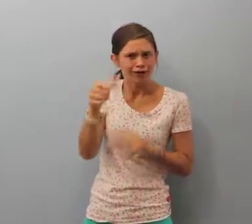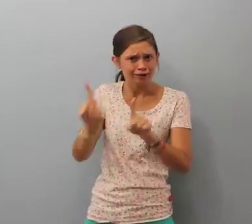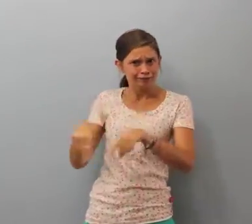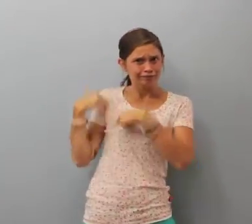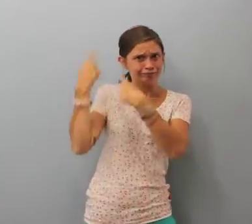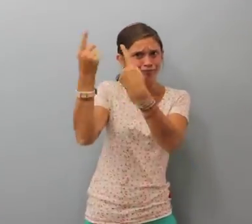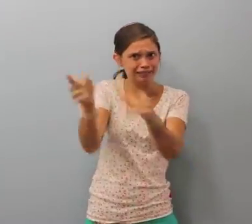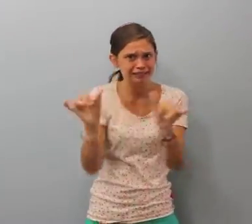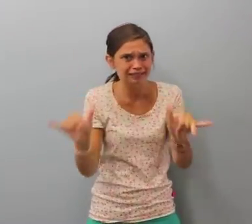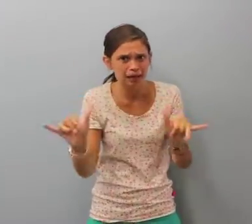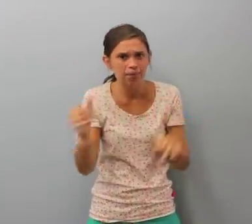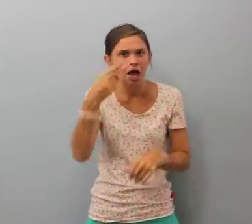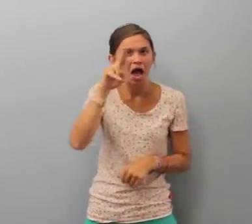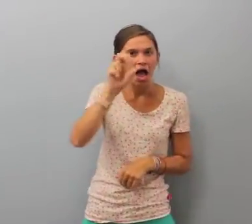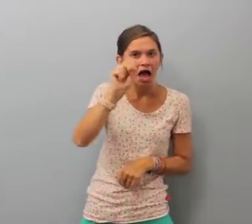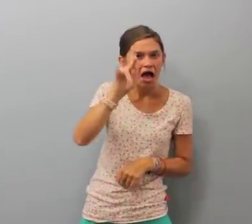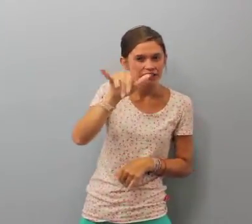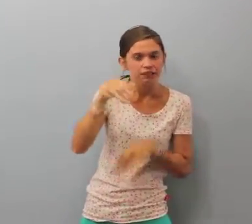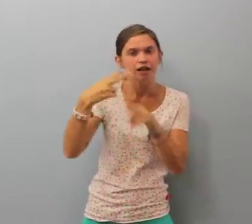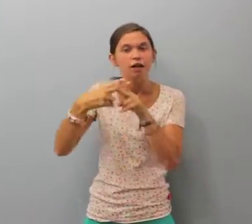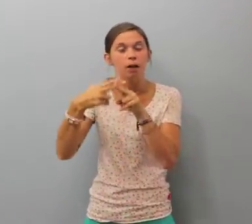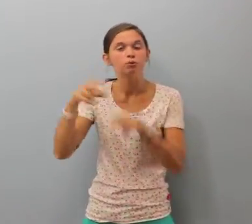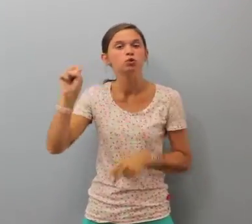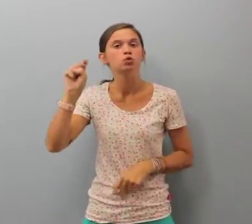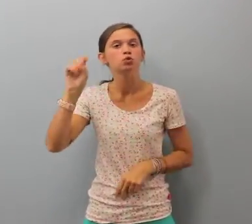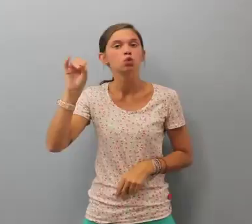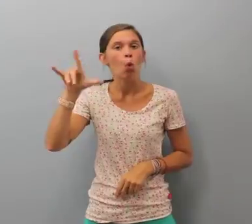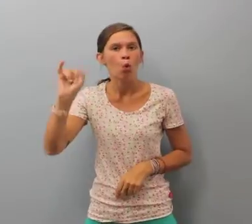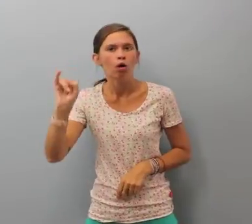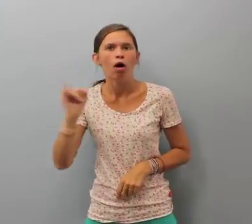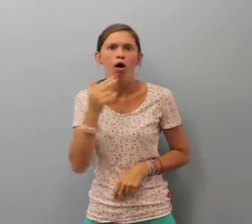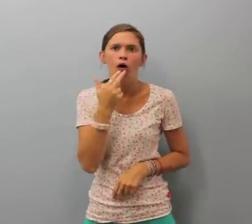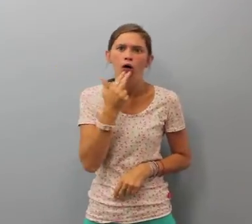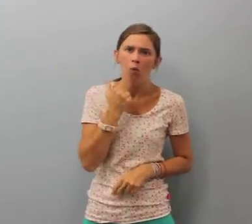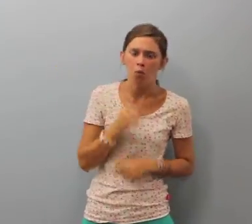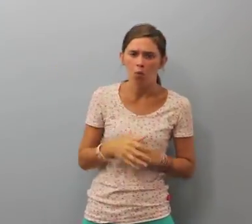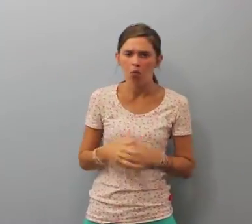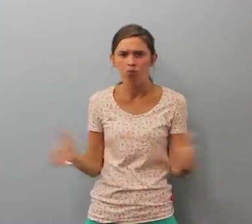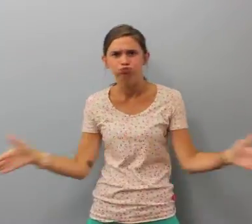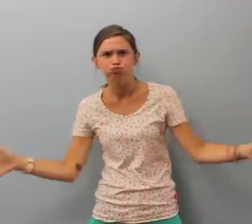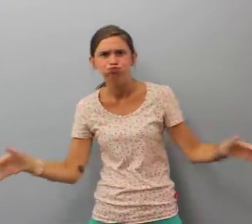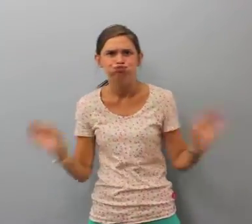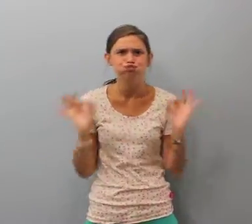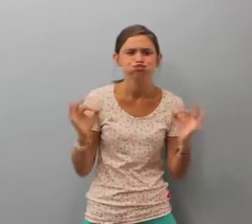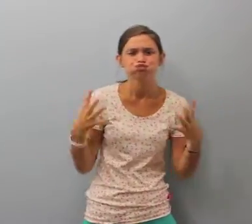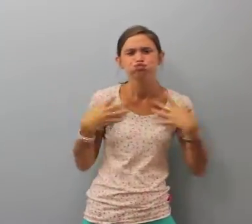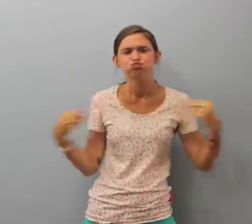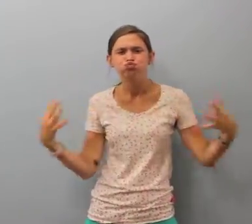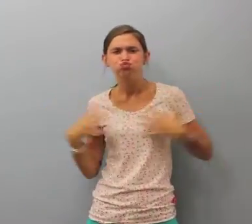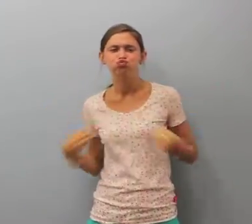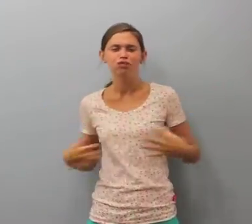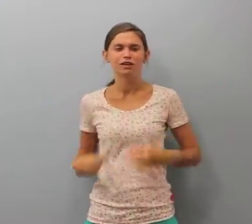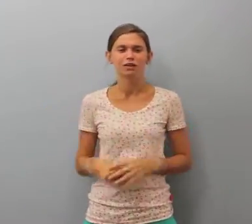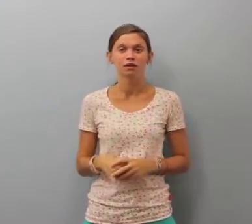two children of my own. She still has her beautiful husky, Stoli.